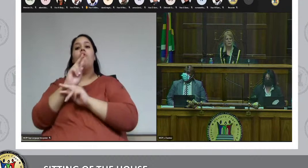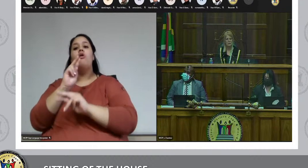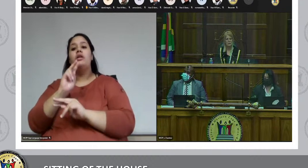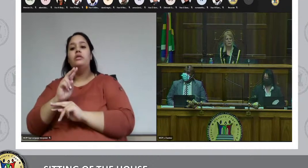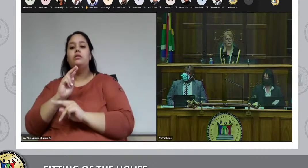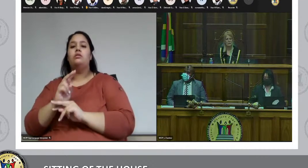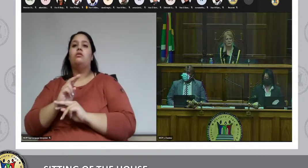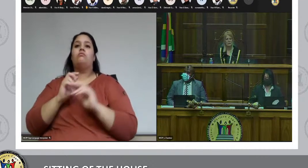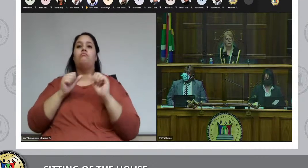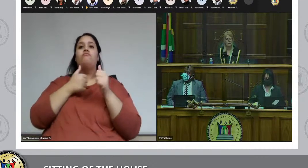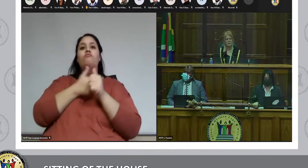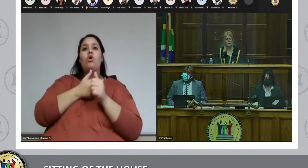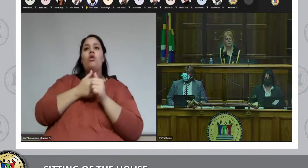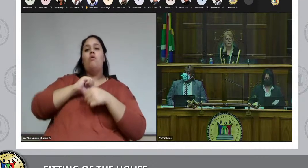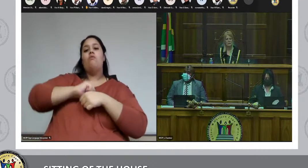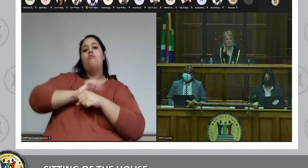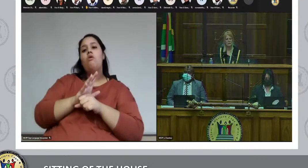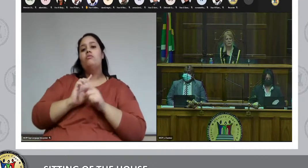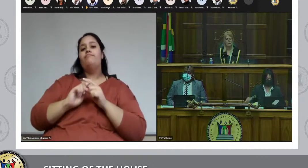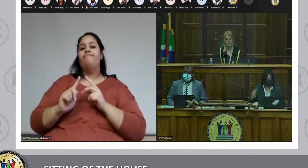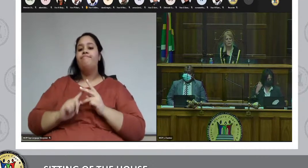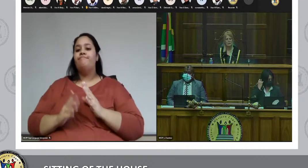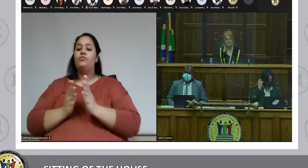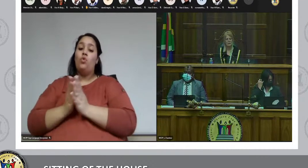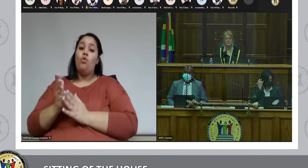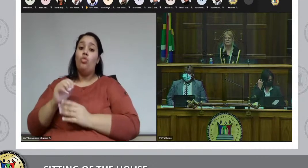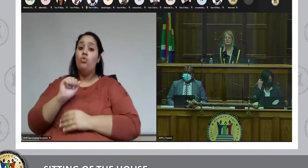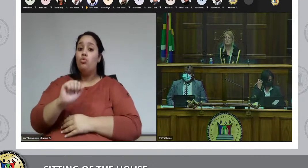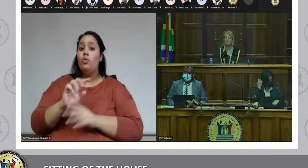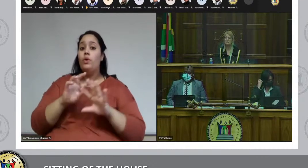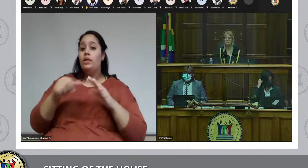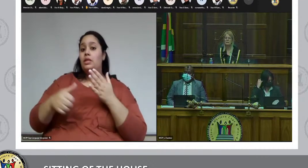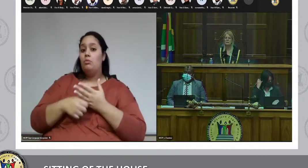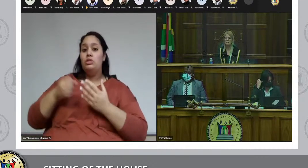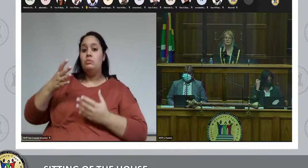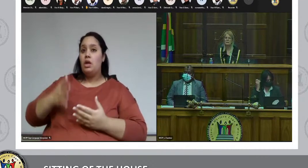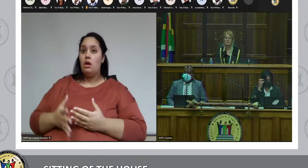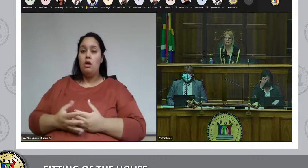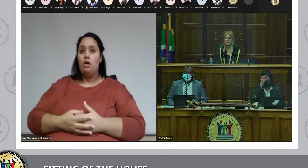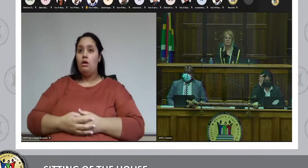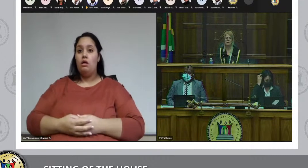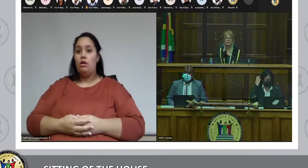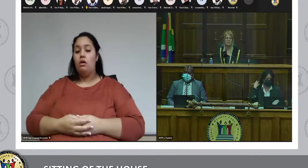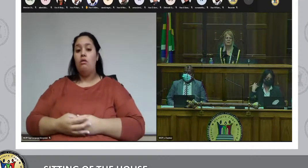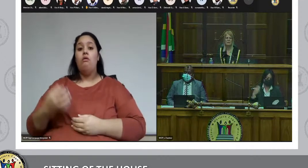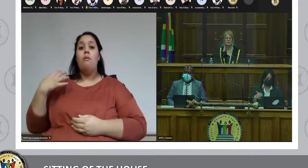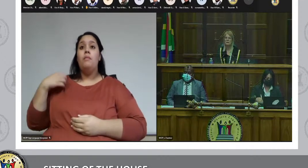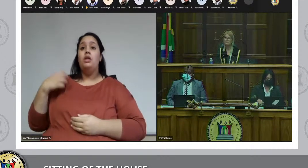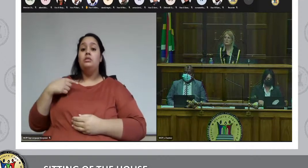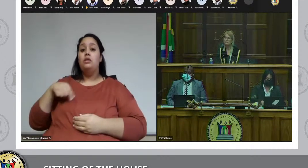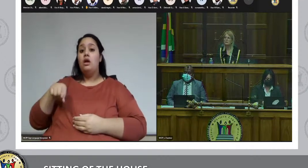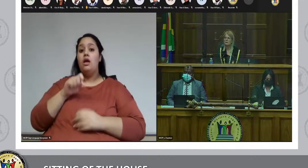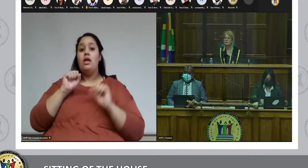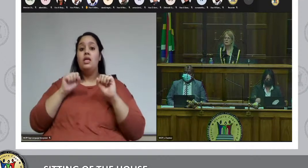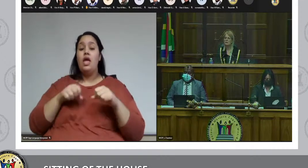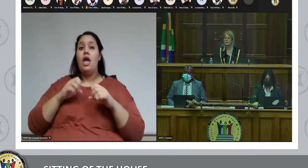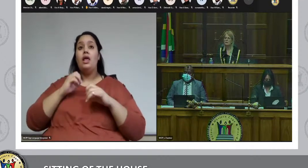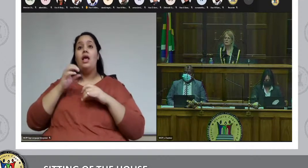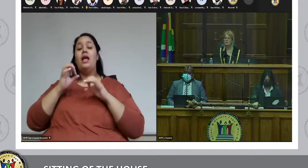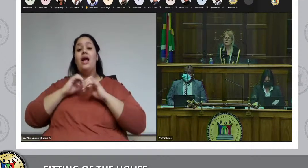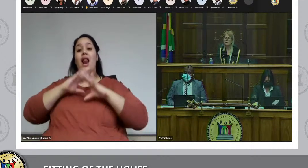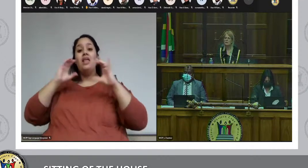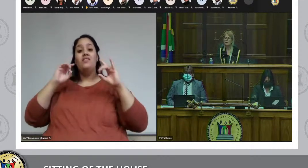adherence to COVID regulations. So through you, Deputy Speaker, whether the Minister is able to clarify